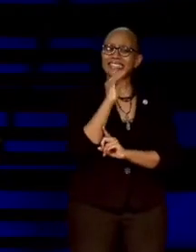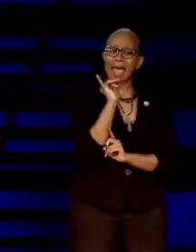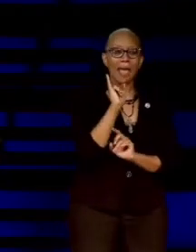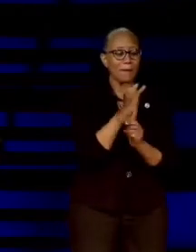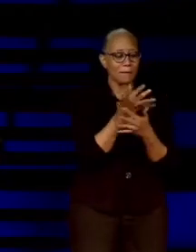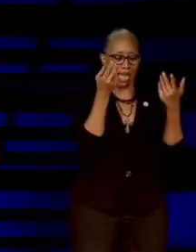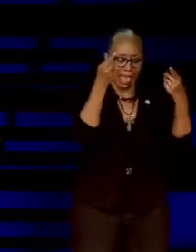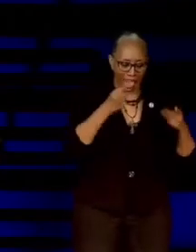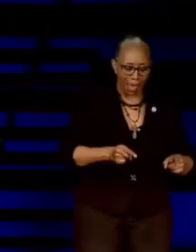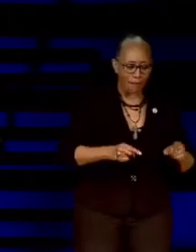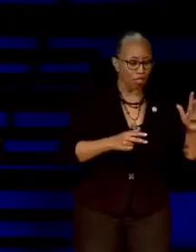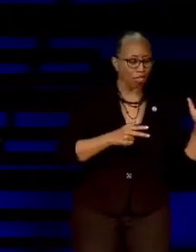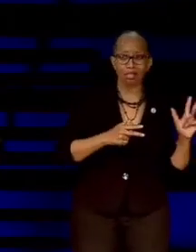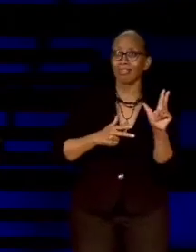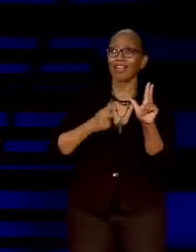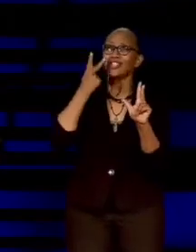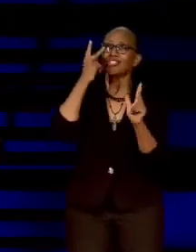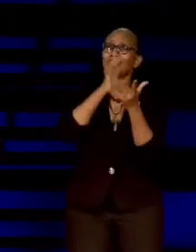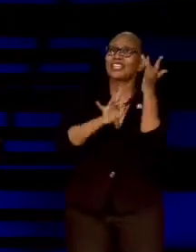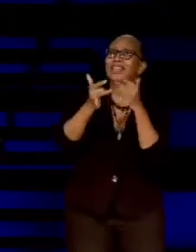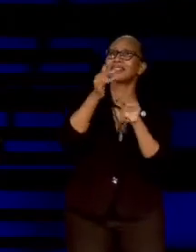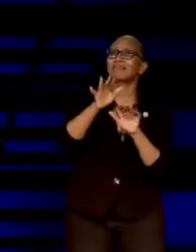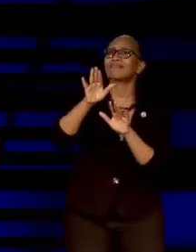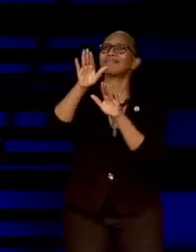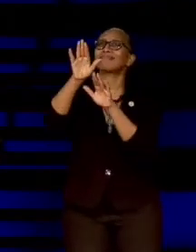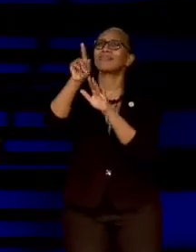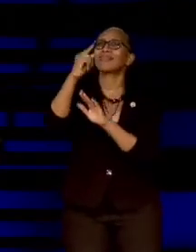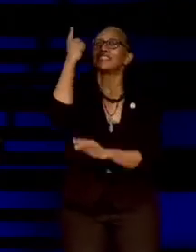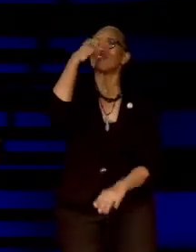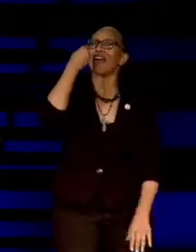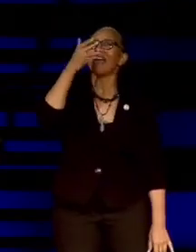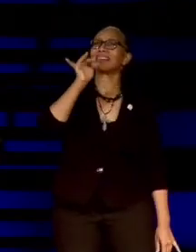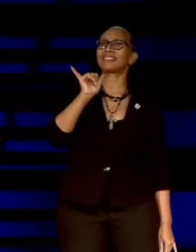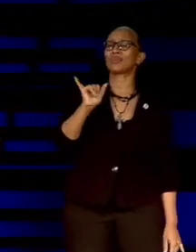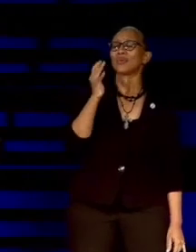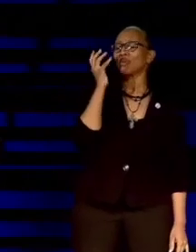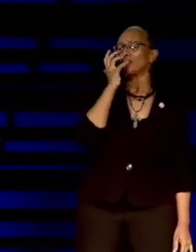on that mountain, we saw Jesus's face